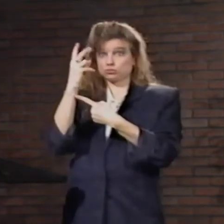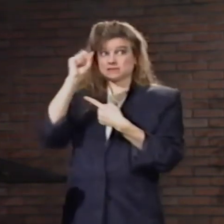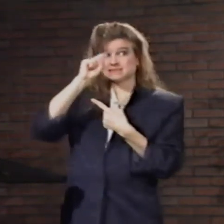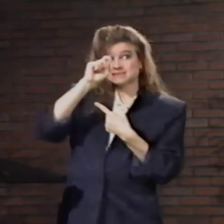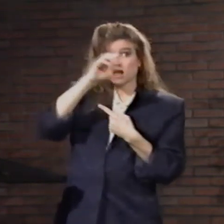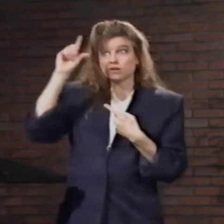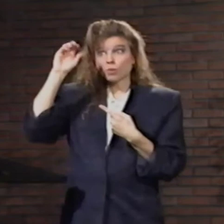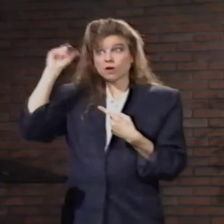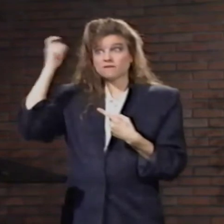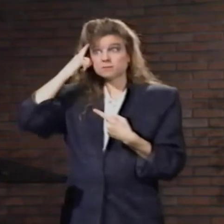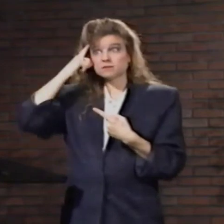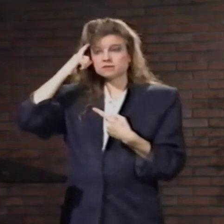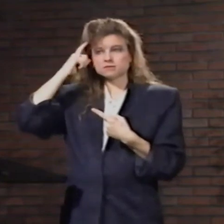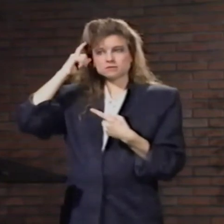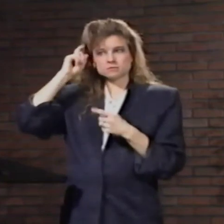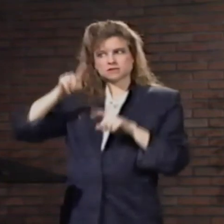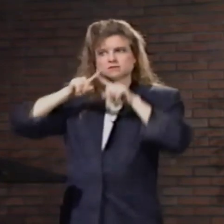For Titles 2 and 3,